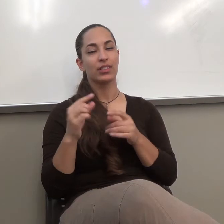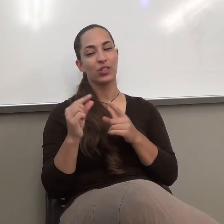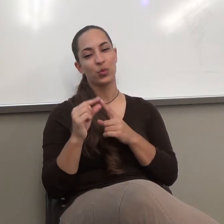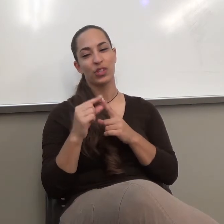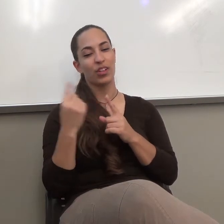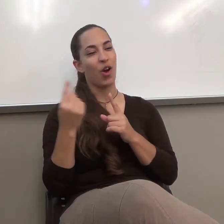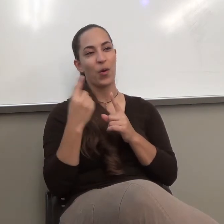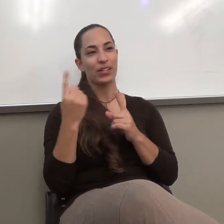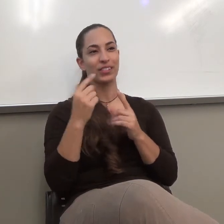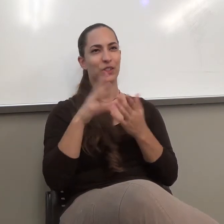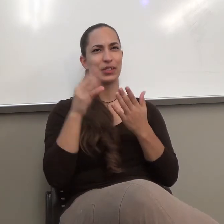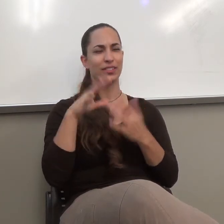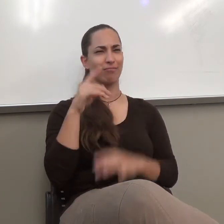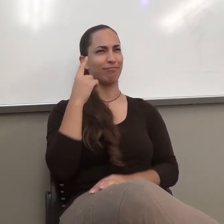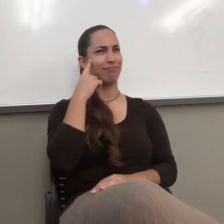students, what you are doing is